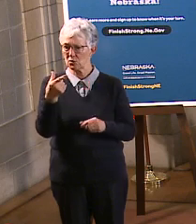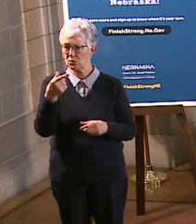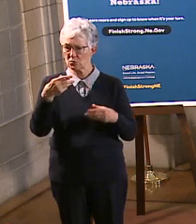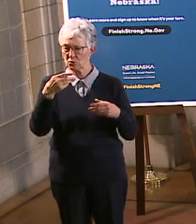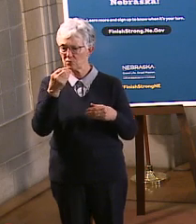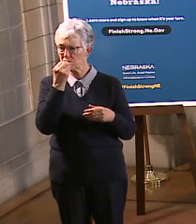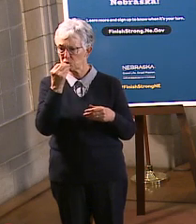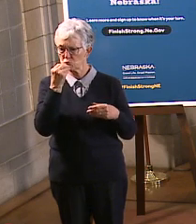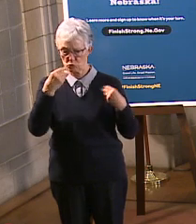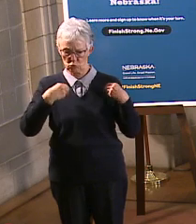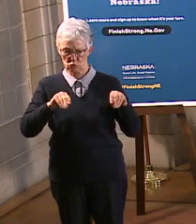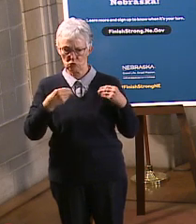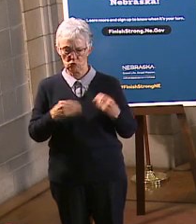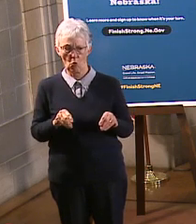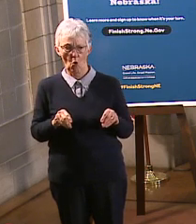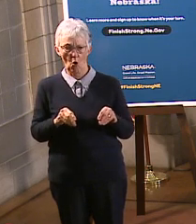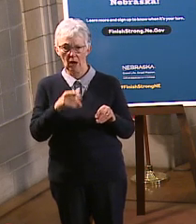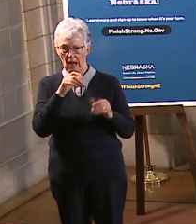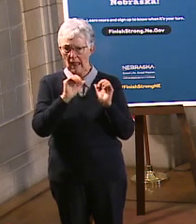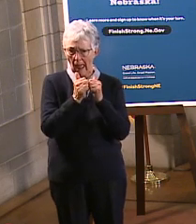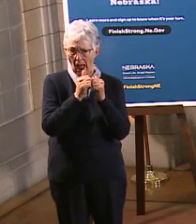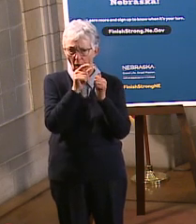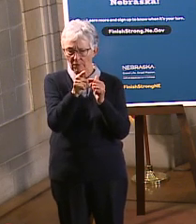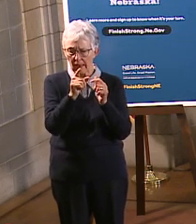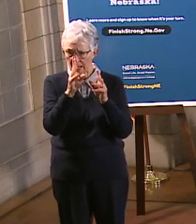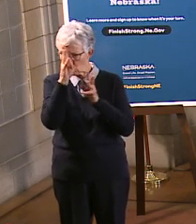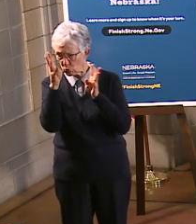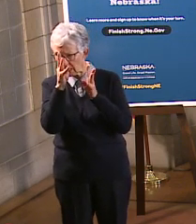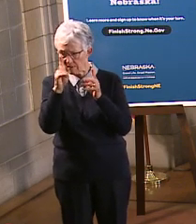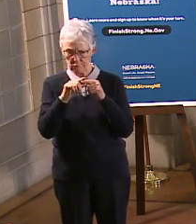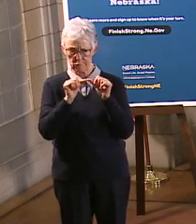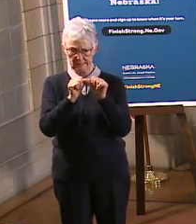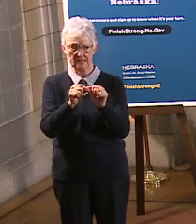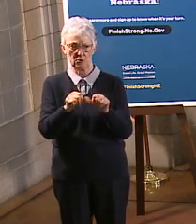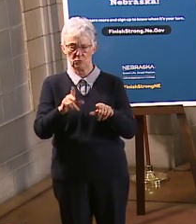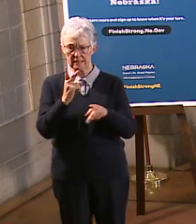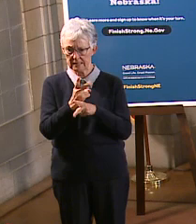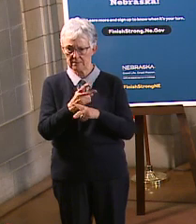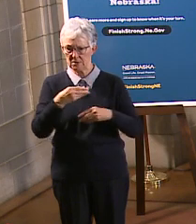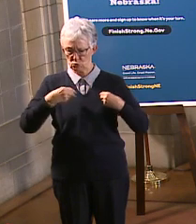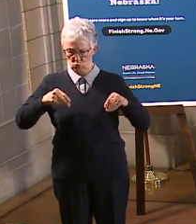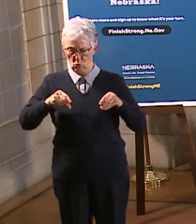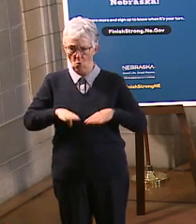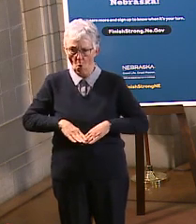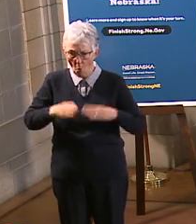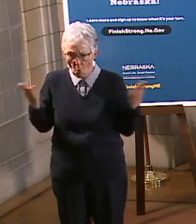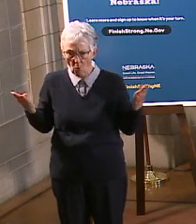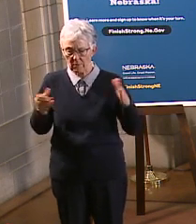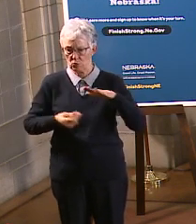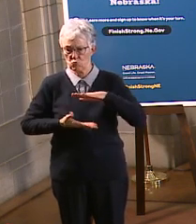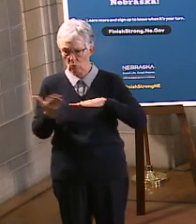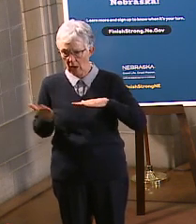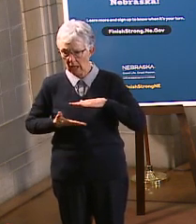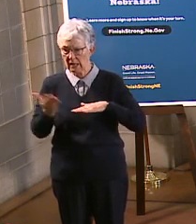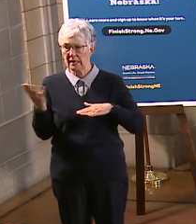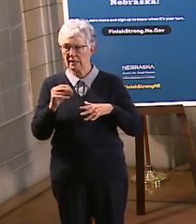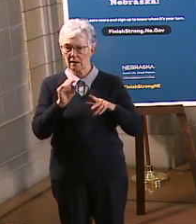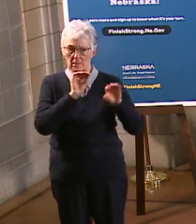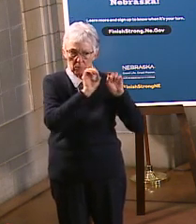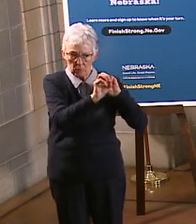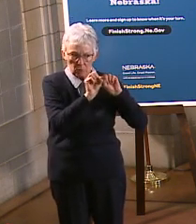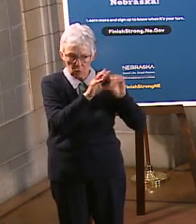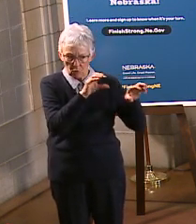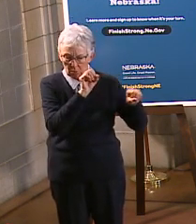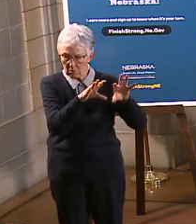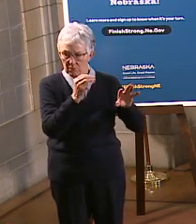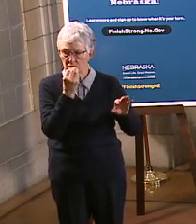being innovative and creative as we go through this pandemic, for working in ways to be able to slow the spread of the virus, and of course, remaining open to be able to continue to make sure